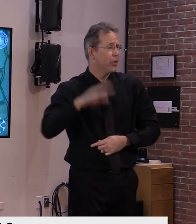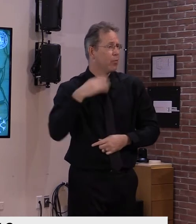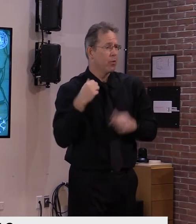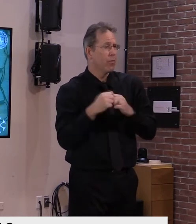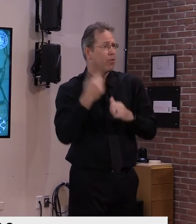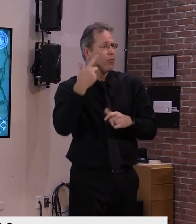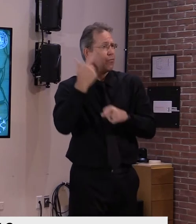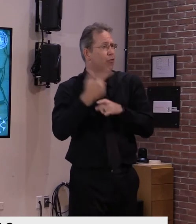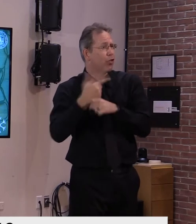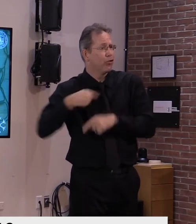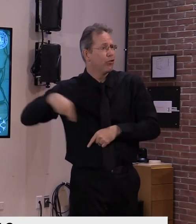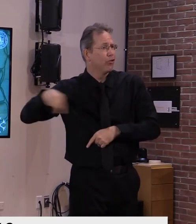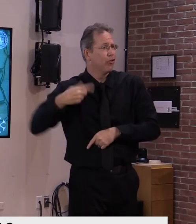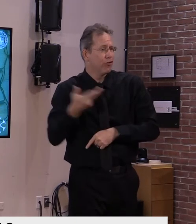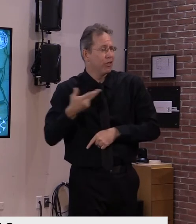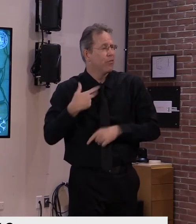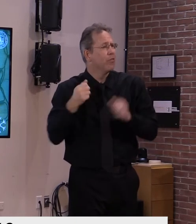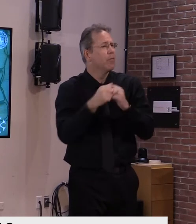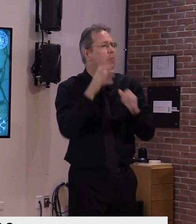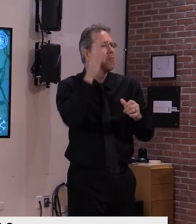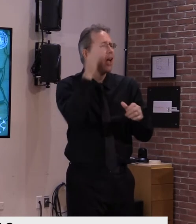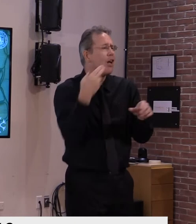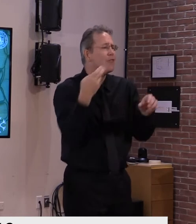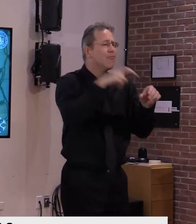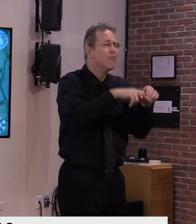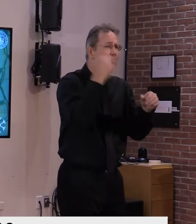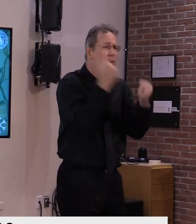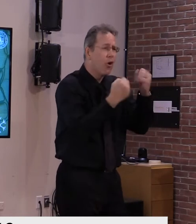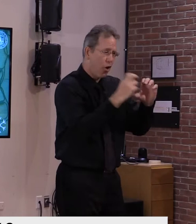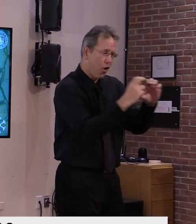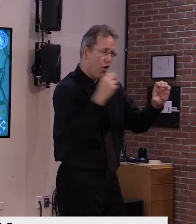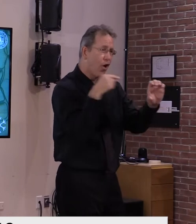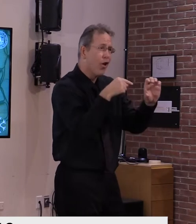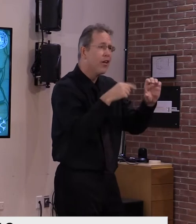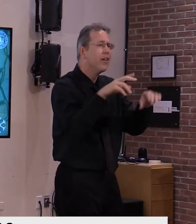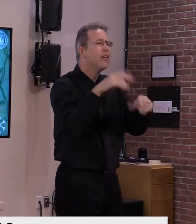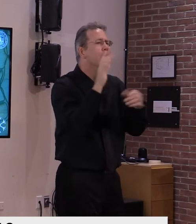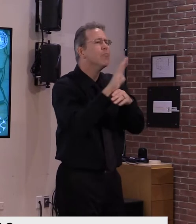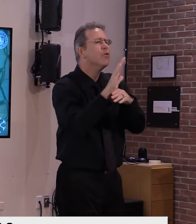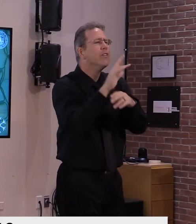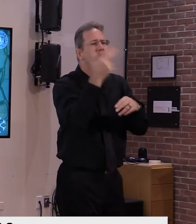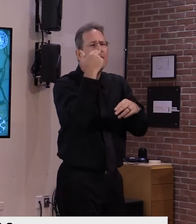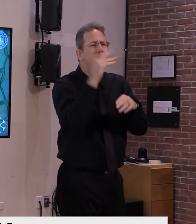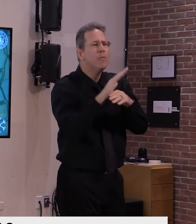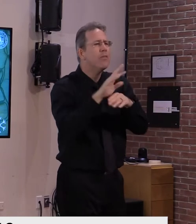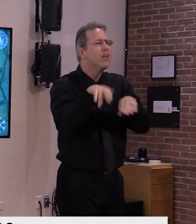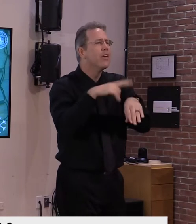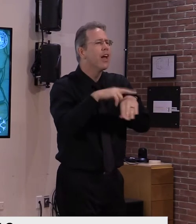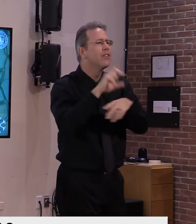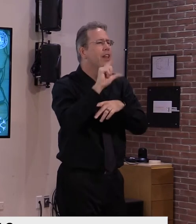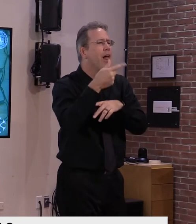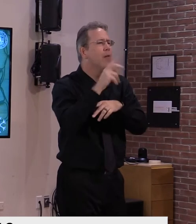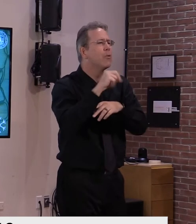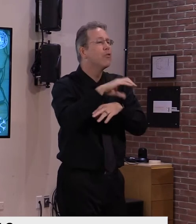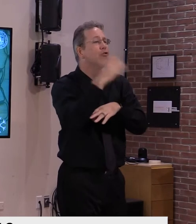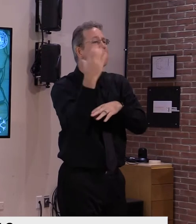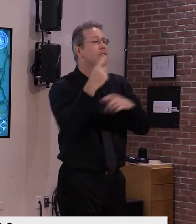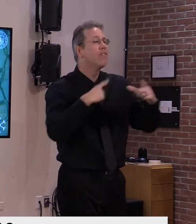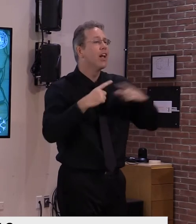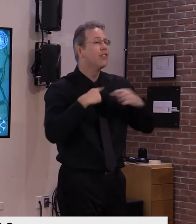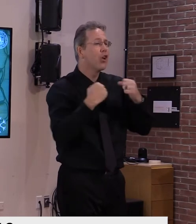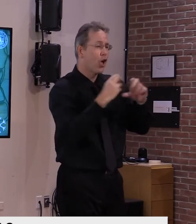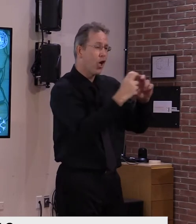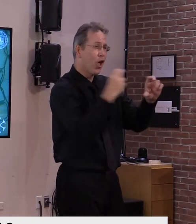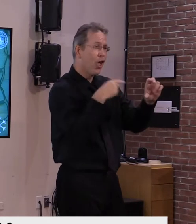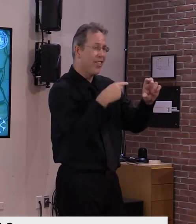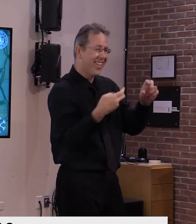remember the wood-paneled station wagon made famous by Clark Griswold and his family in the National Lampoon movies.